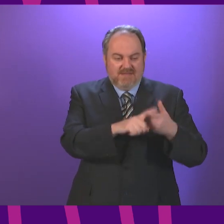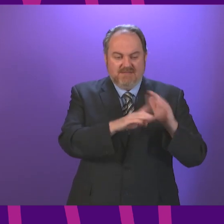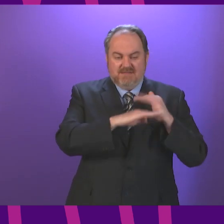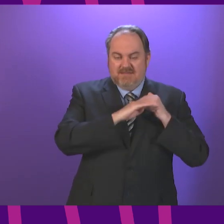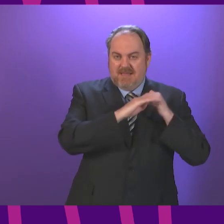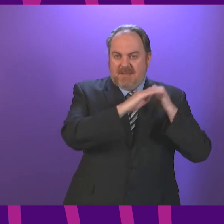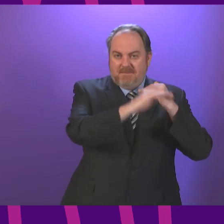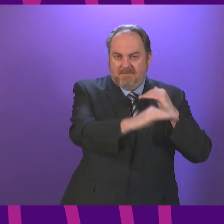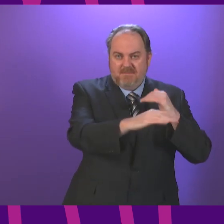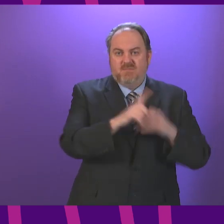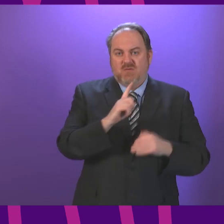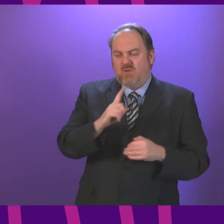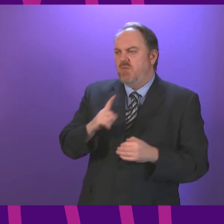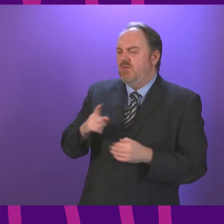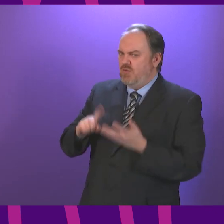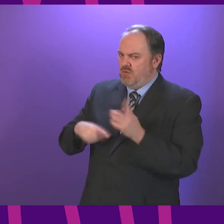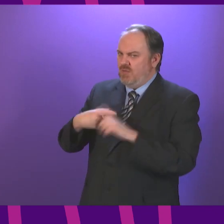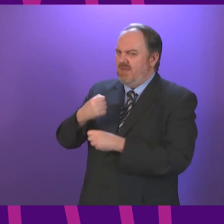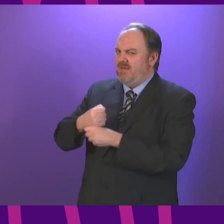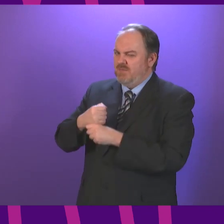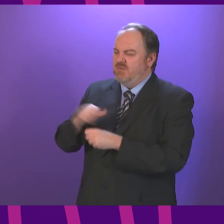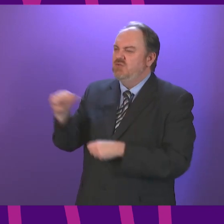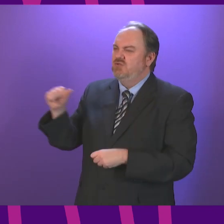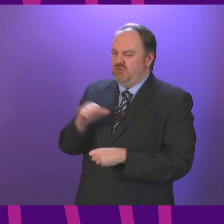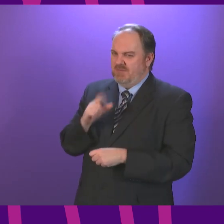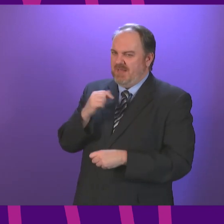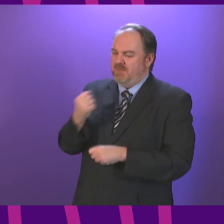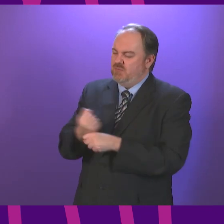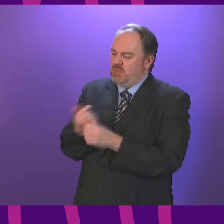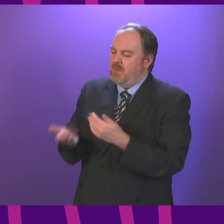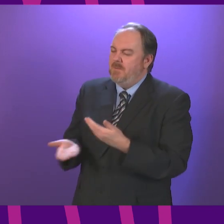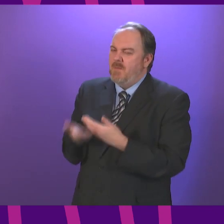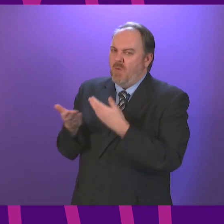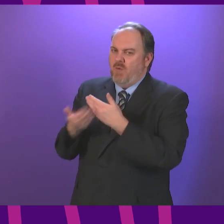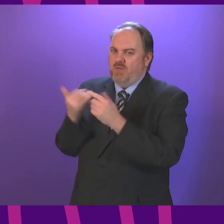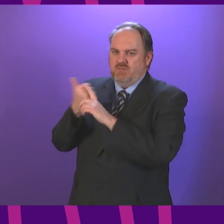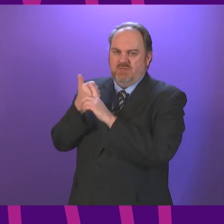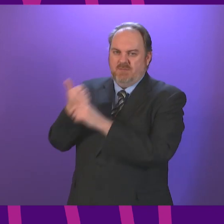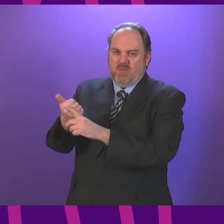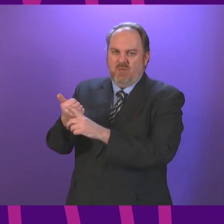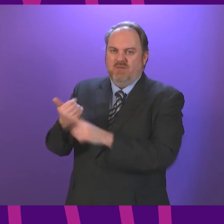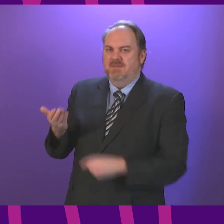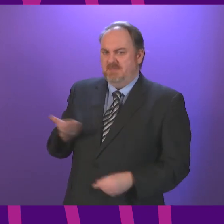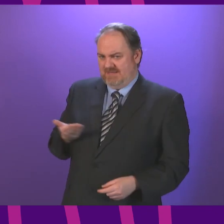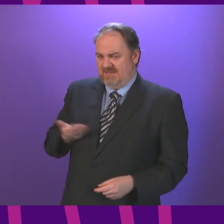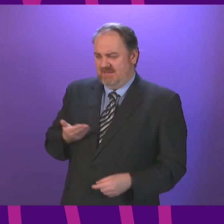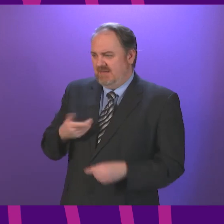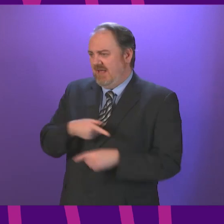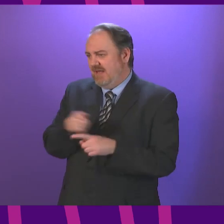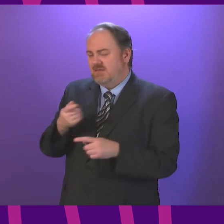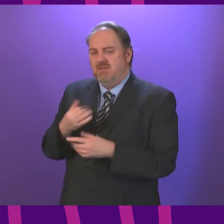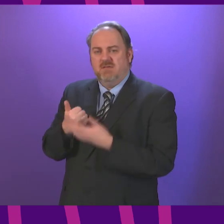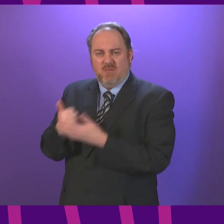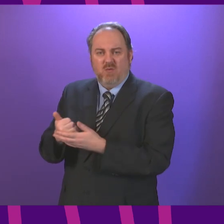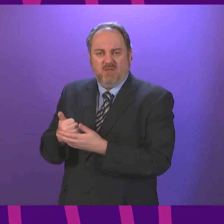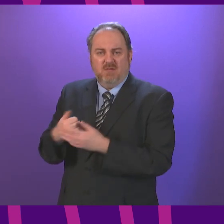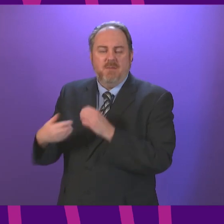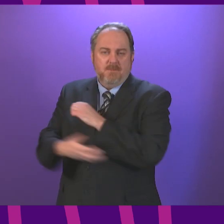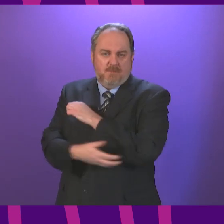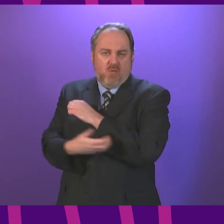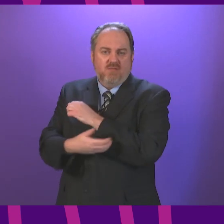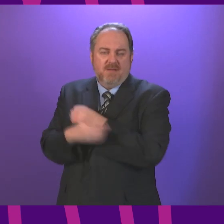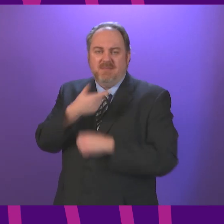needs to do to help businesses and, more importantly, to help the individuals who are most in need. Thank you. John Scott,